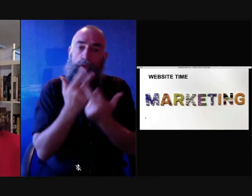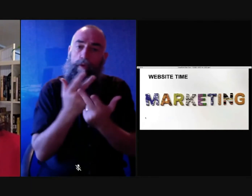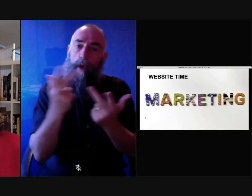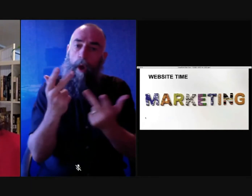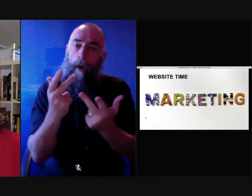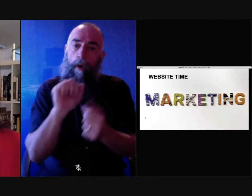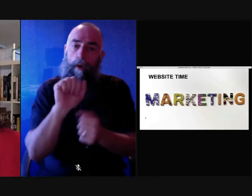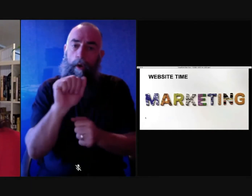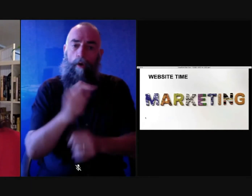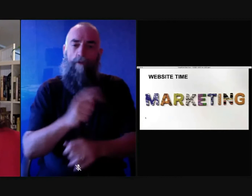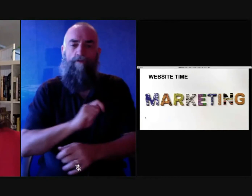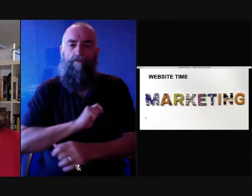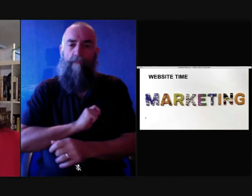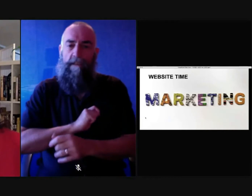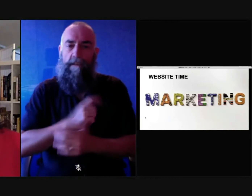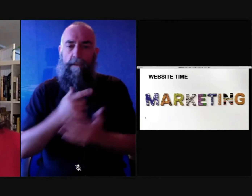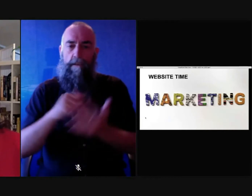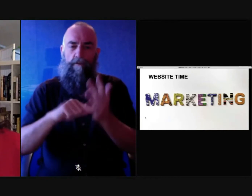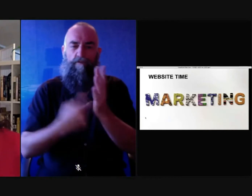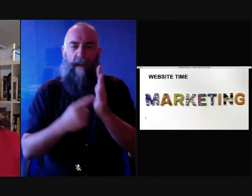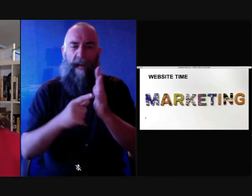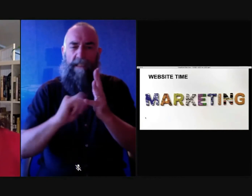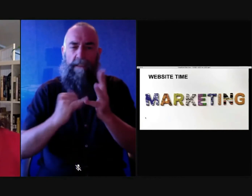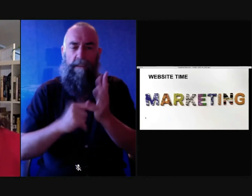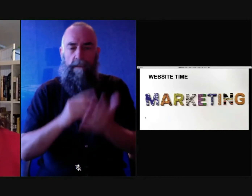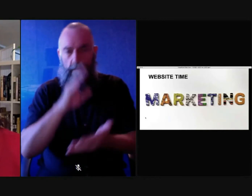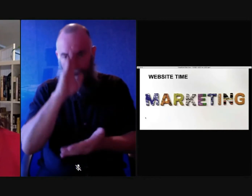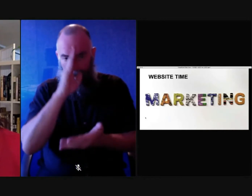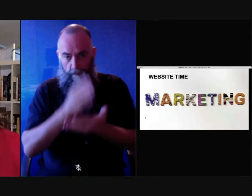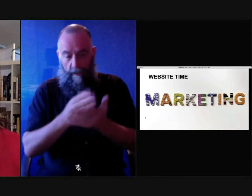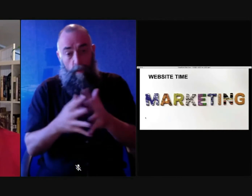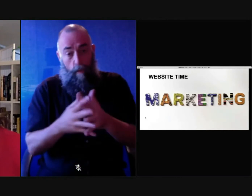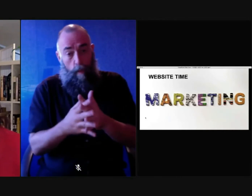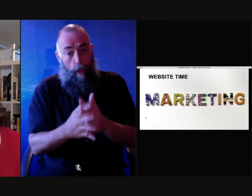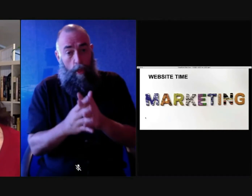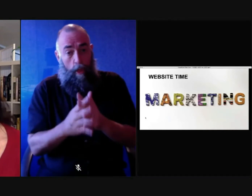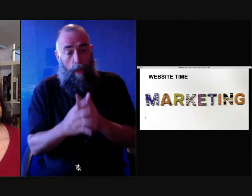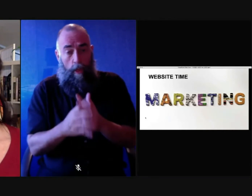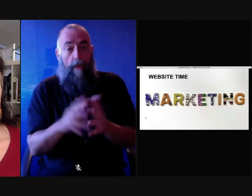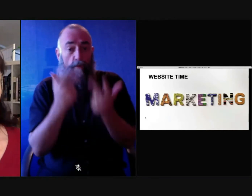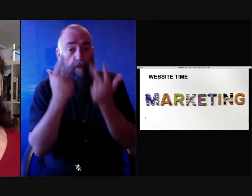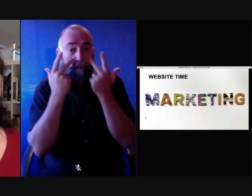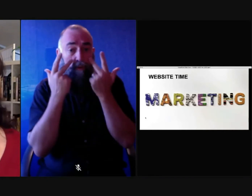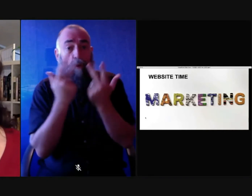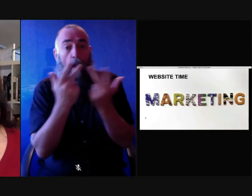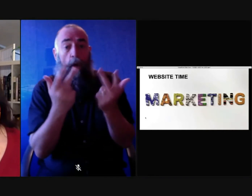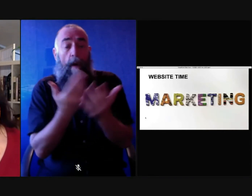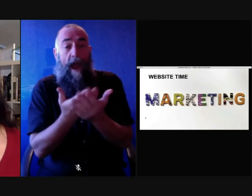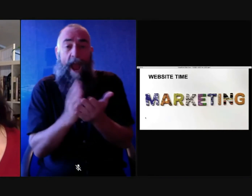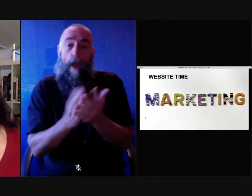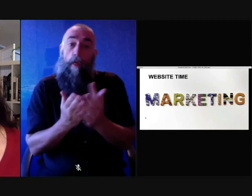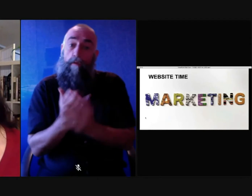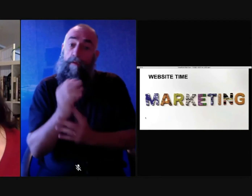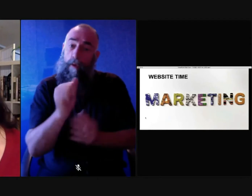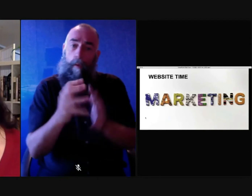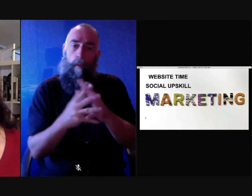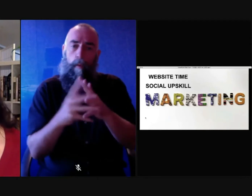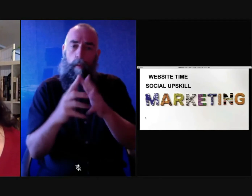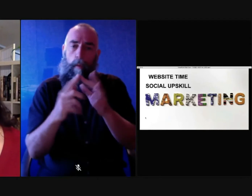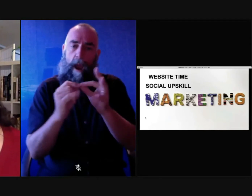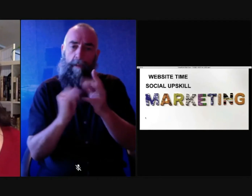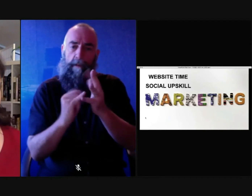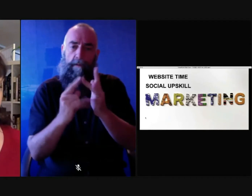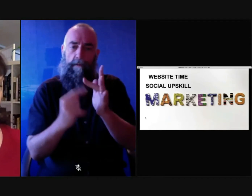better. And having a good looking website that works is a really simple way of doing that. Most of the things that I'm about to talk about